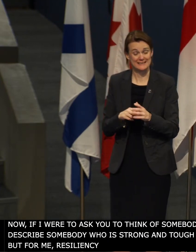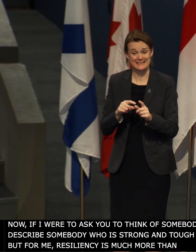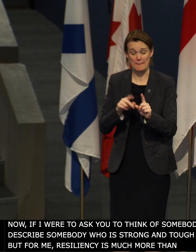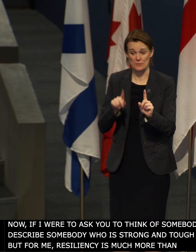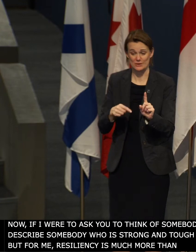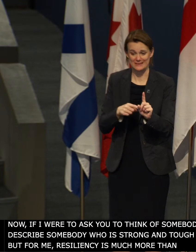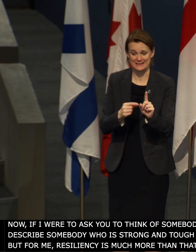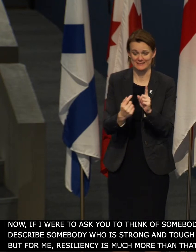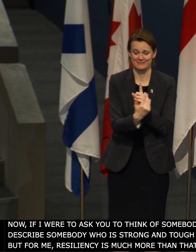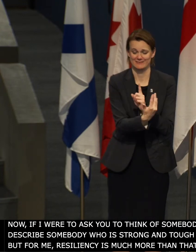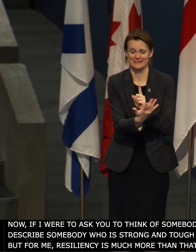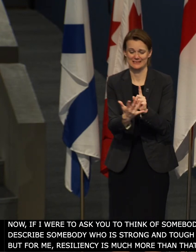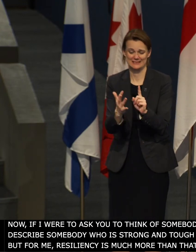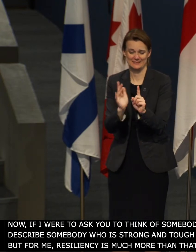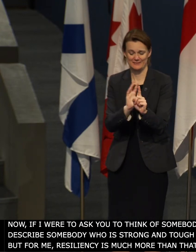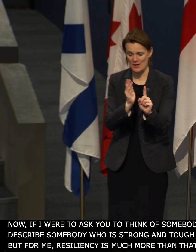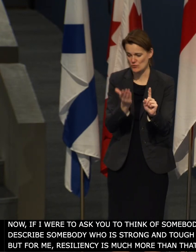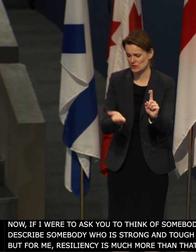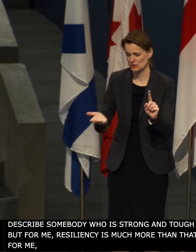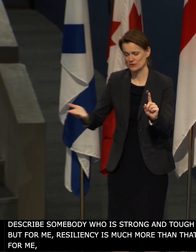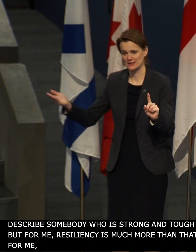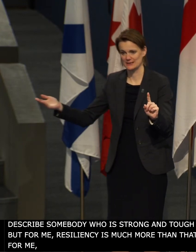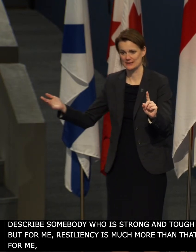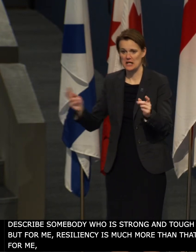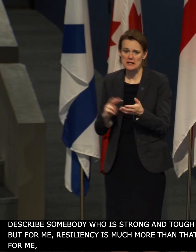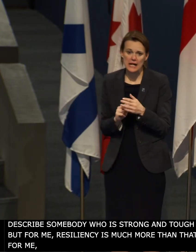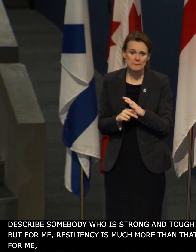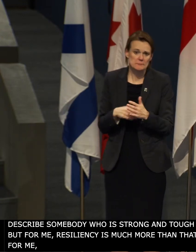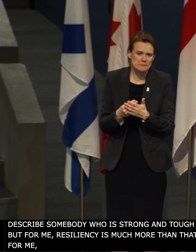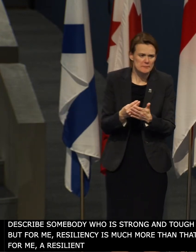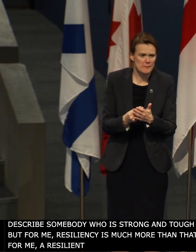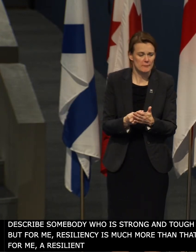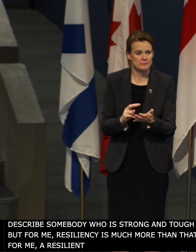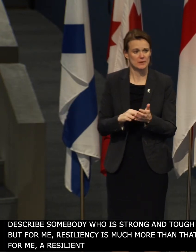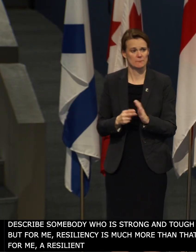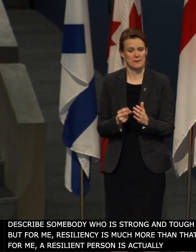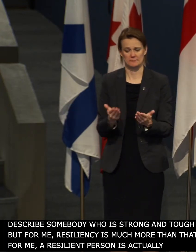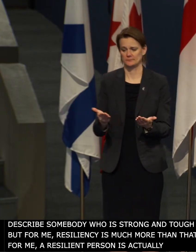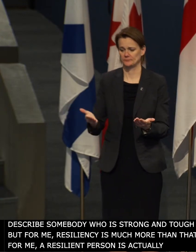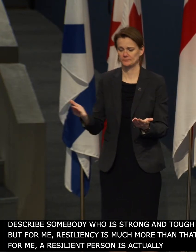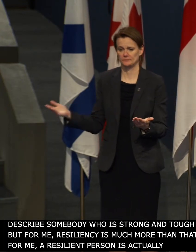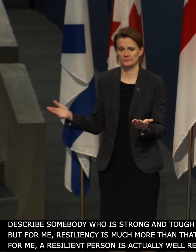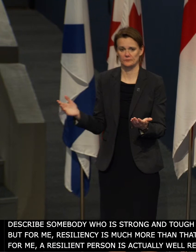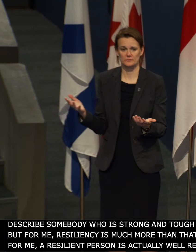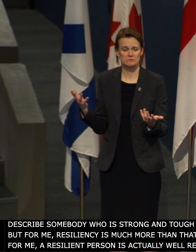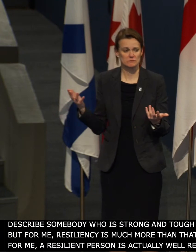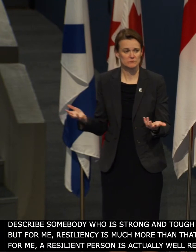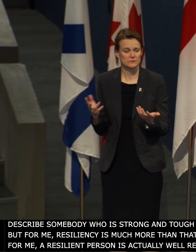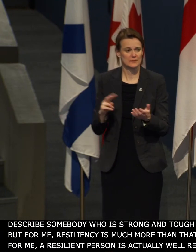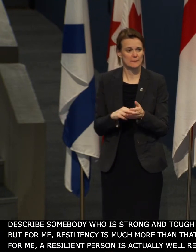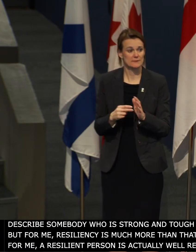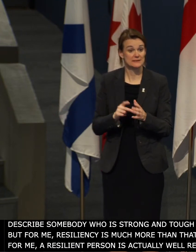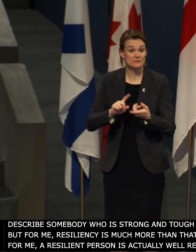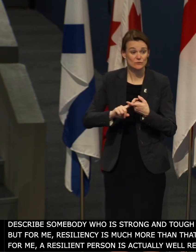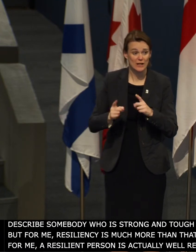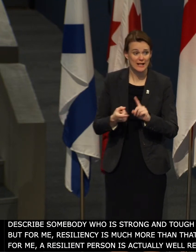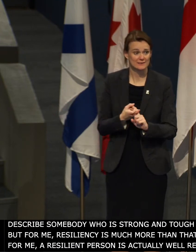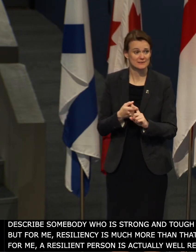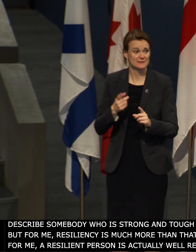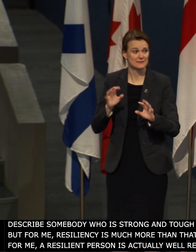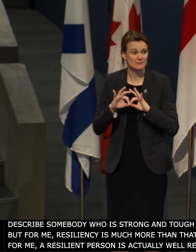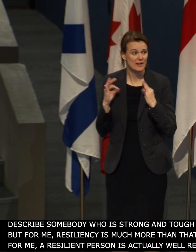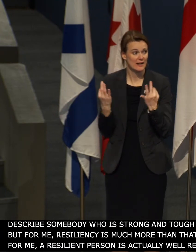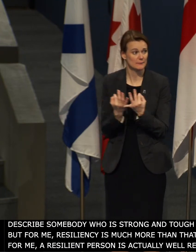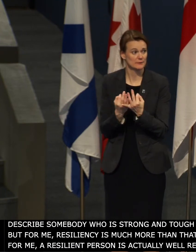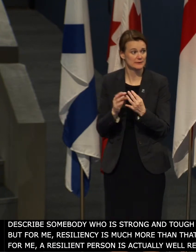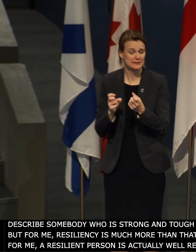actually well-resourced. I don't mean financially resourced. I mean someone who's well-resourced with a great set of friends and